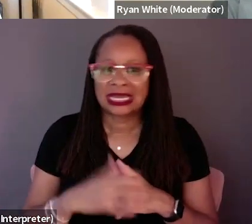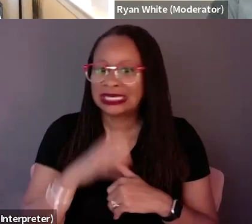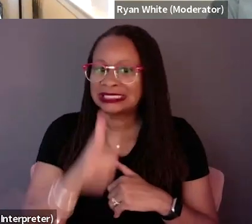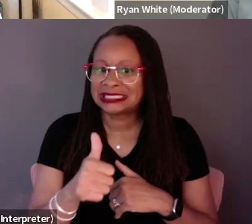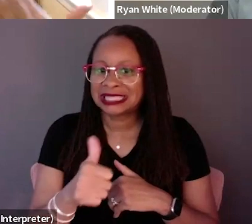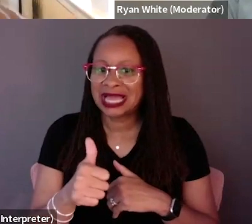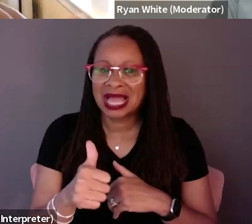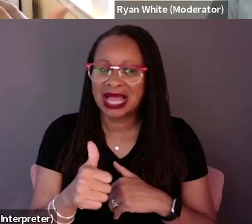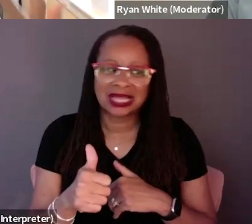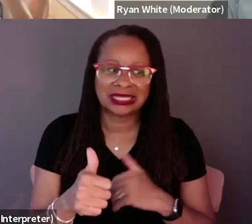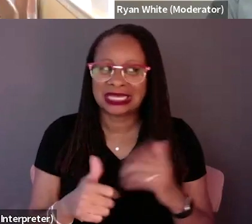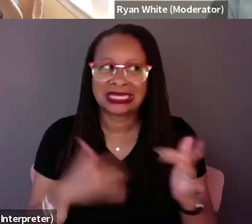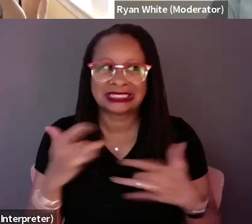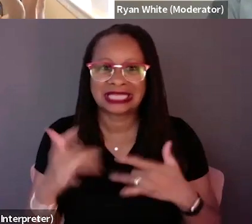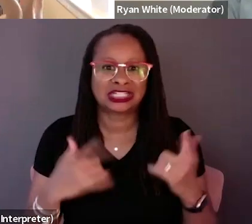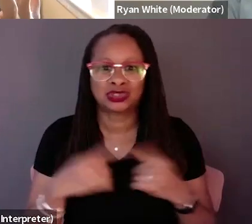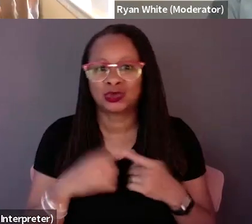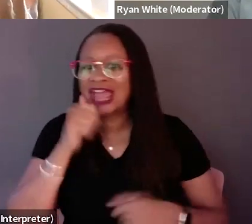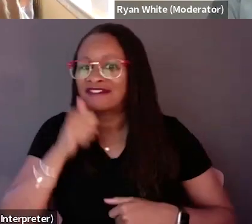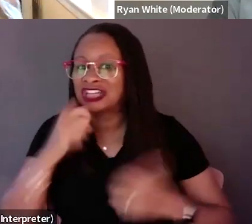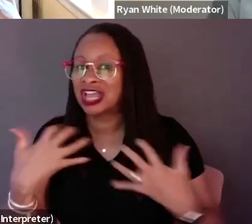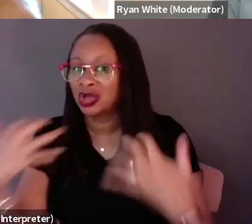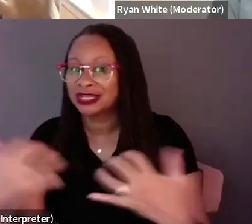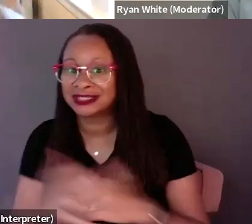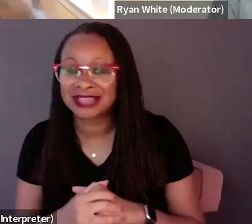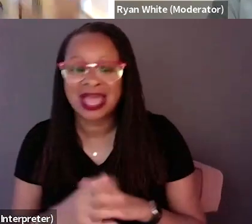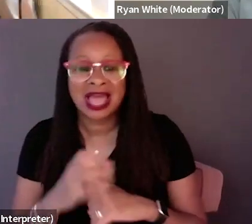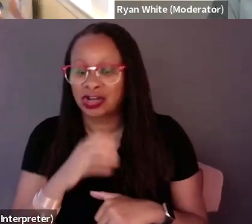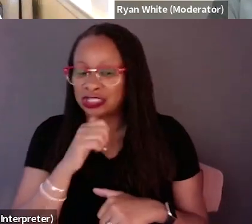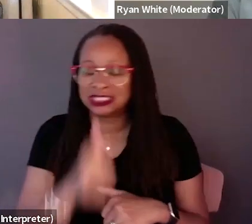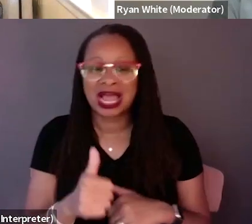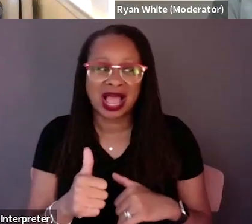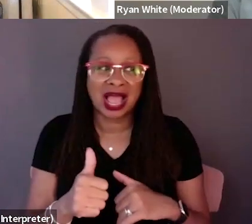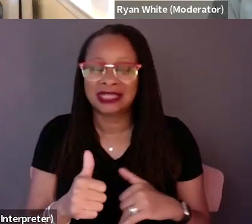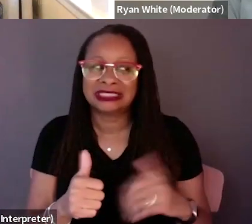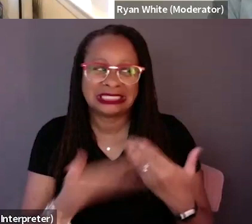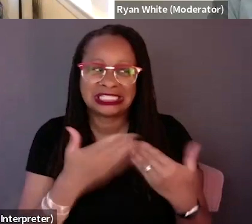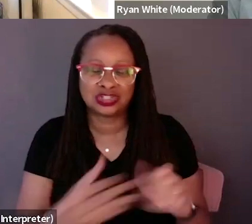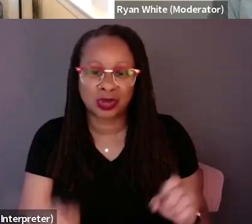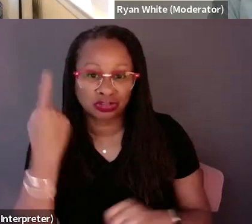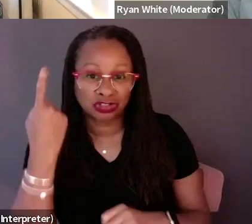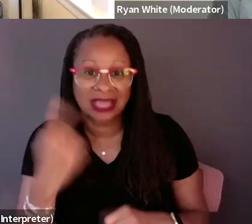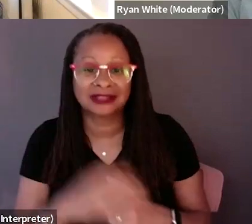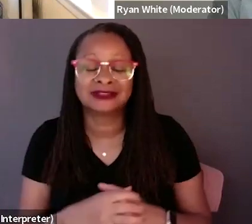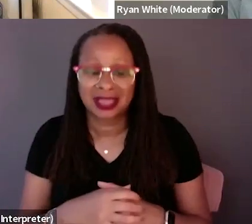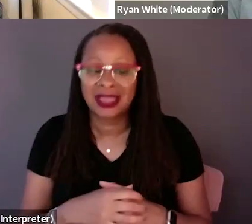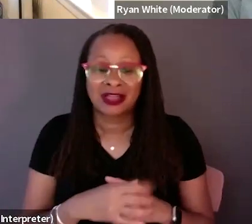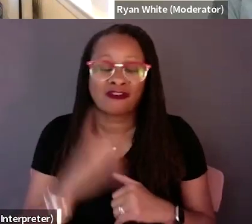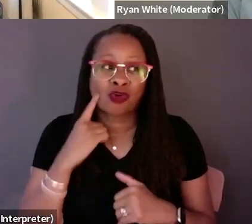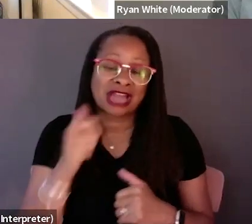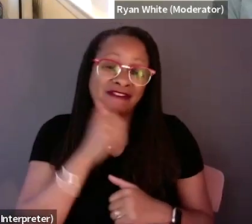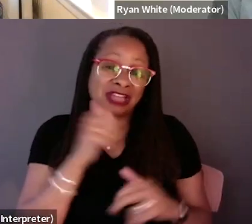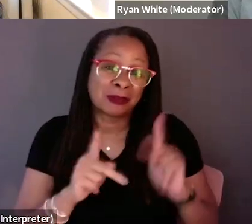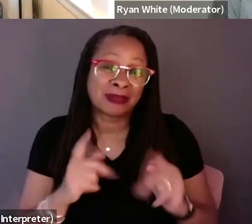that entertaining to a lay audience, or not even that not that conducive to understanding by lay audience. So I sort